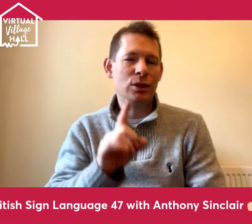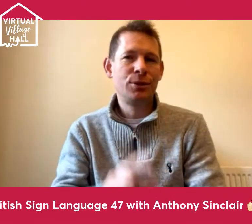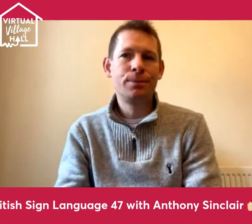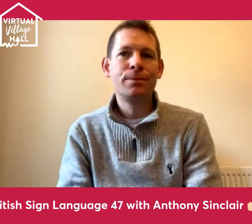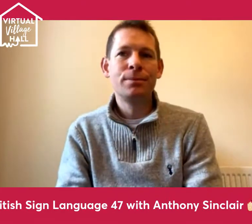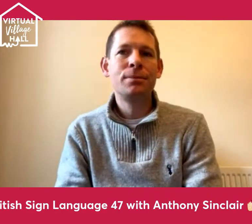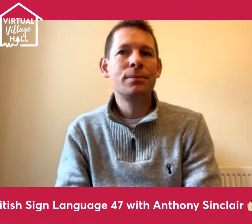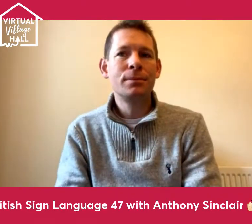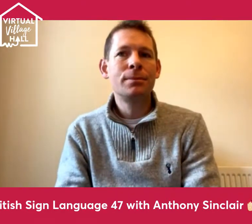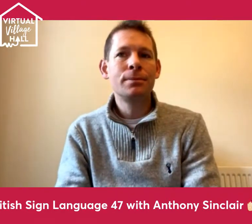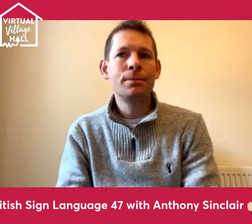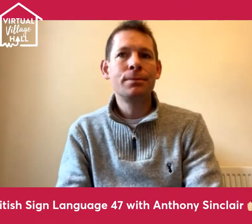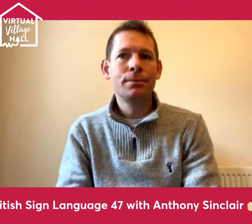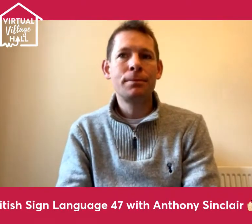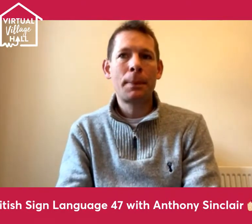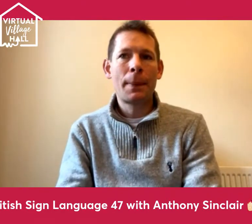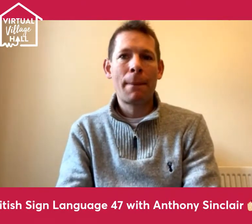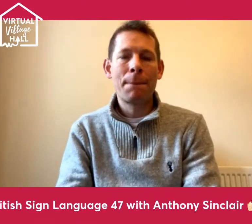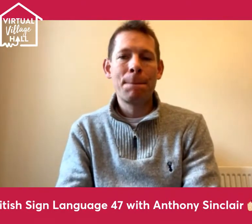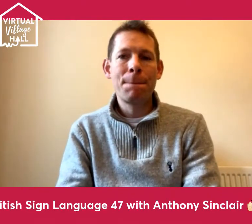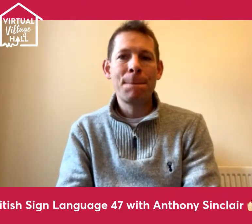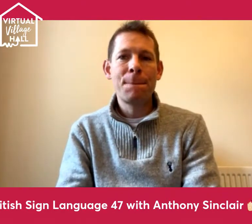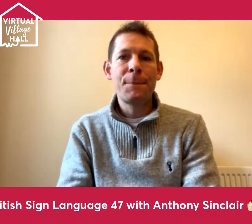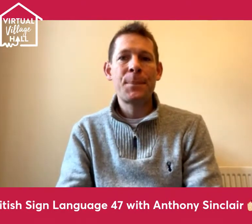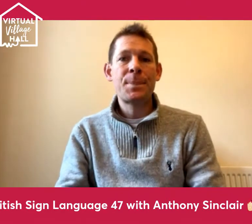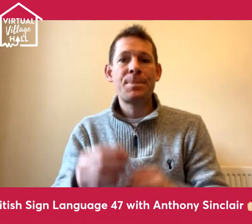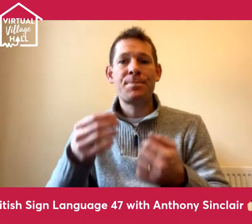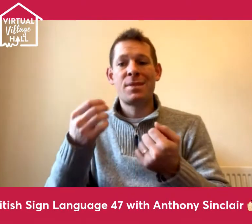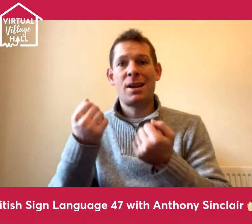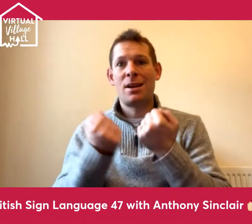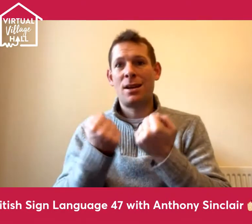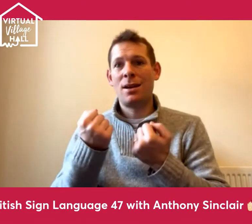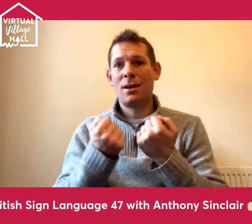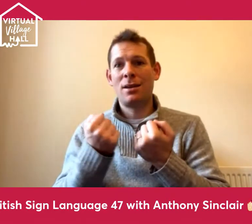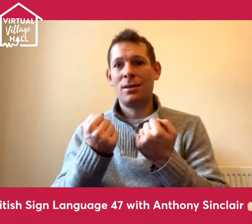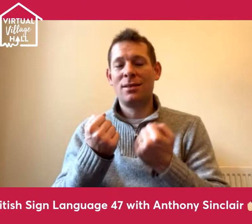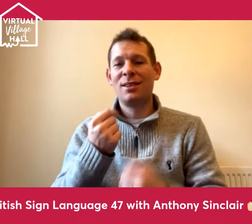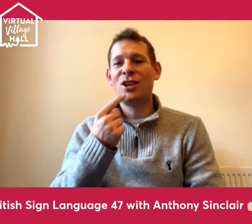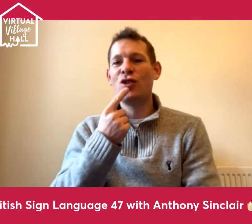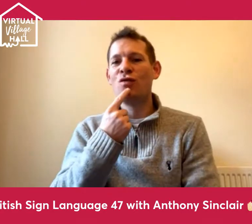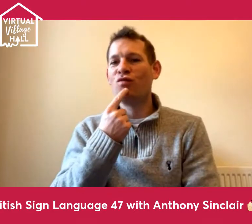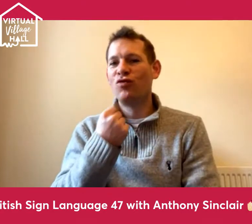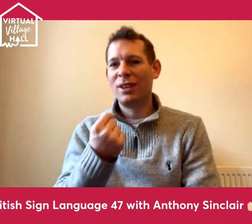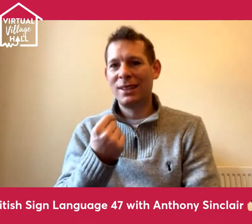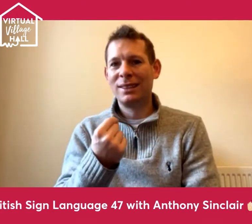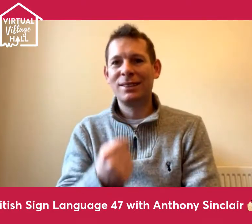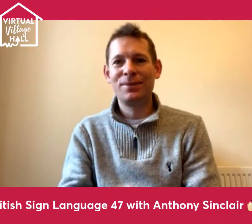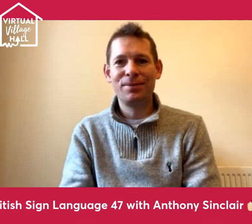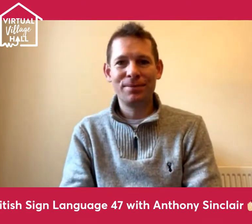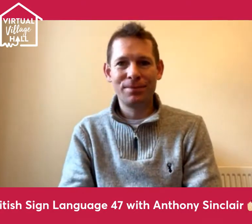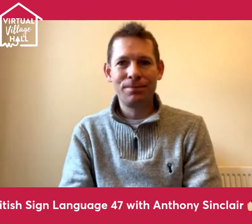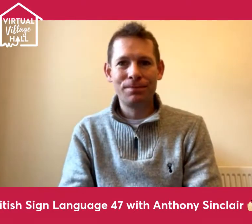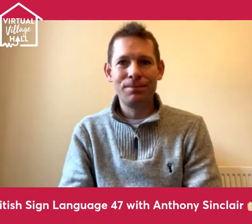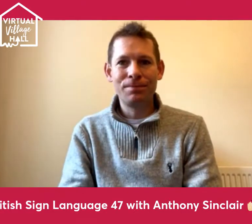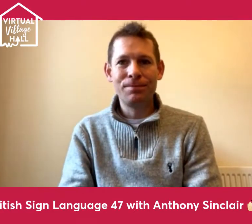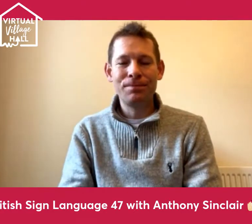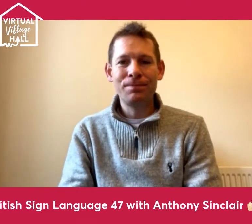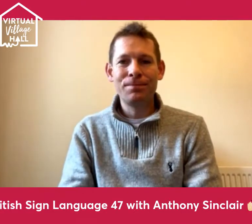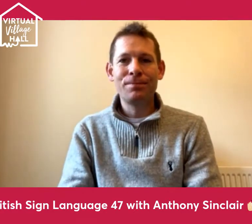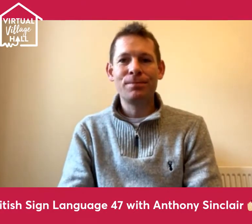car, here we will show you how to sign you have a red car. Car, reds.